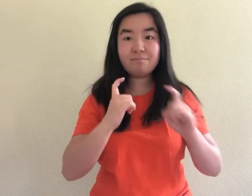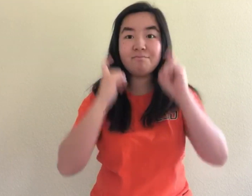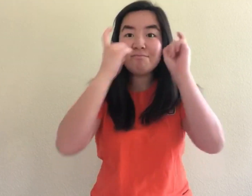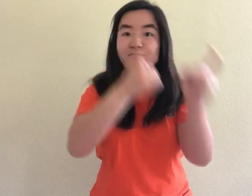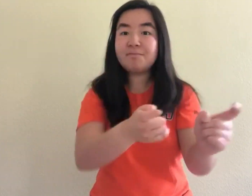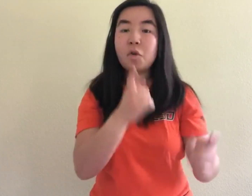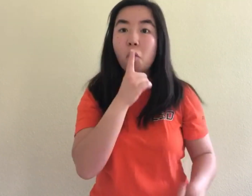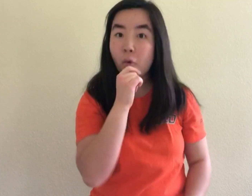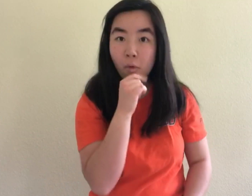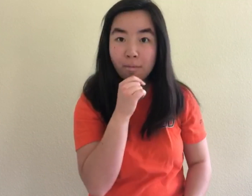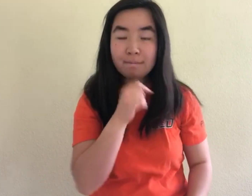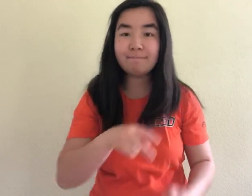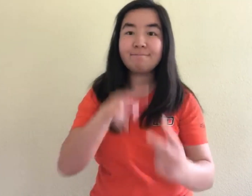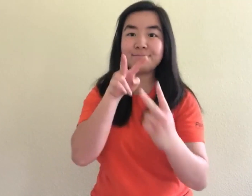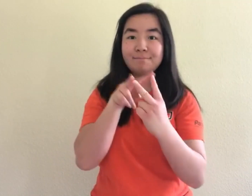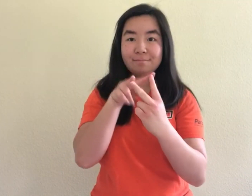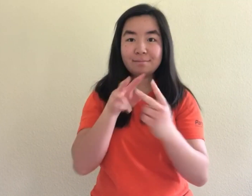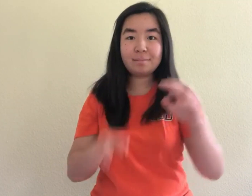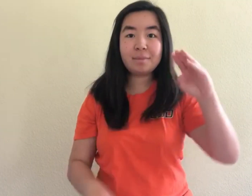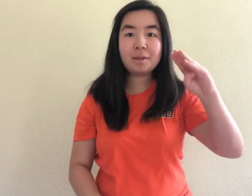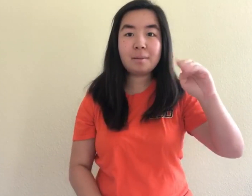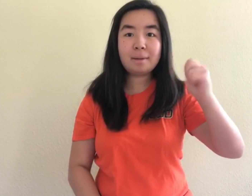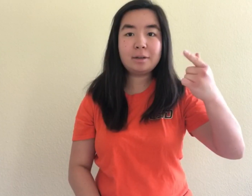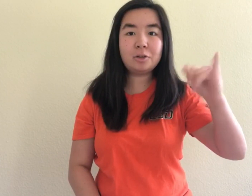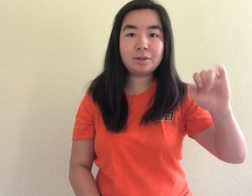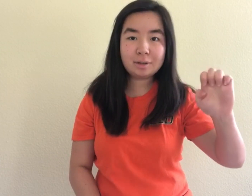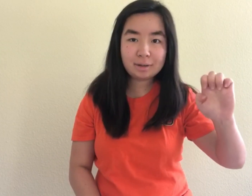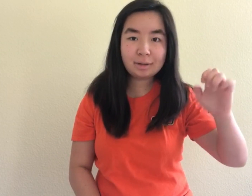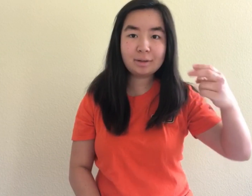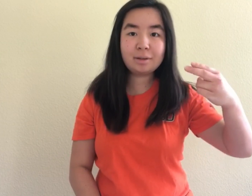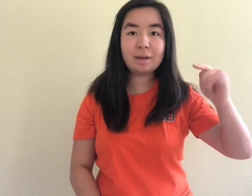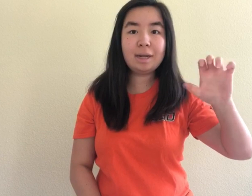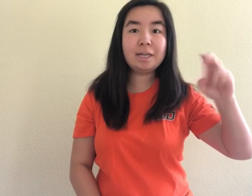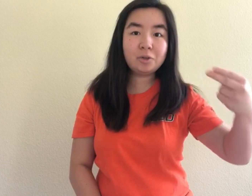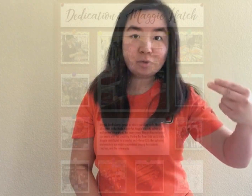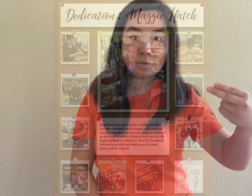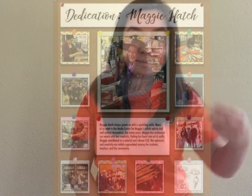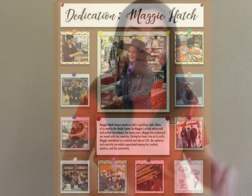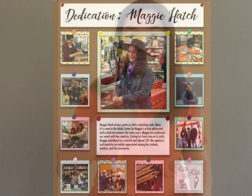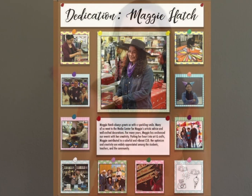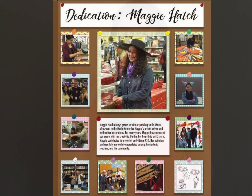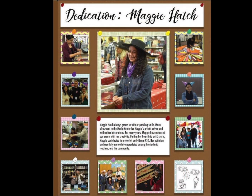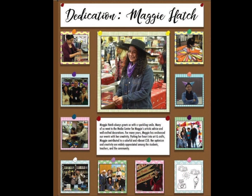Hello. Our dedication for yearbook goes to two people, Maggie Hatch